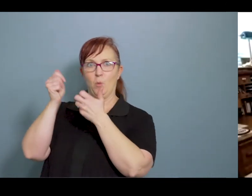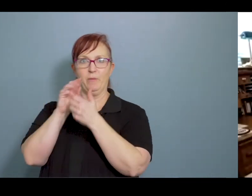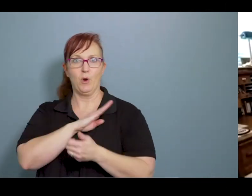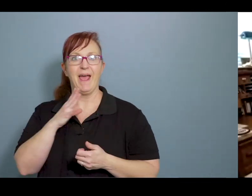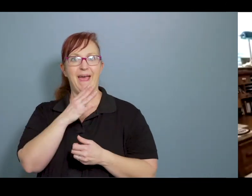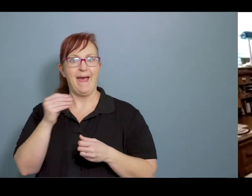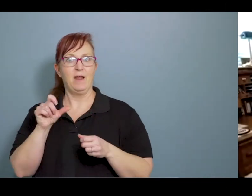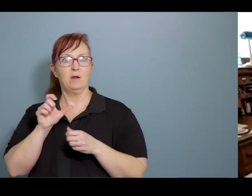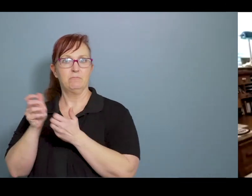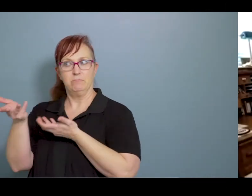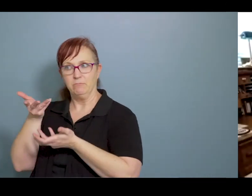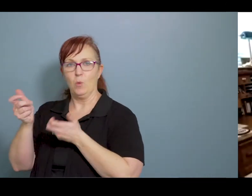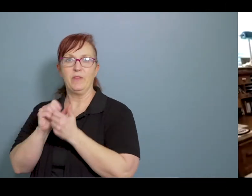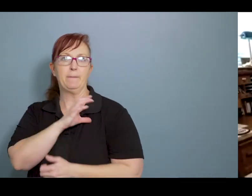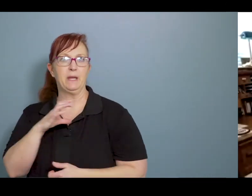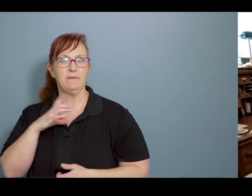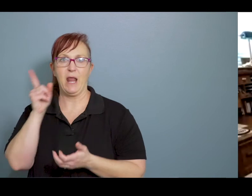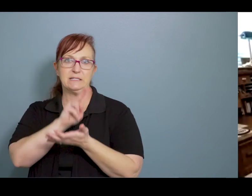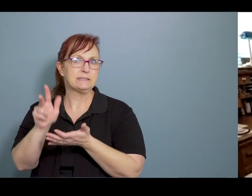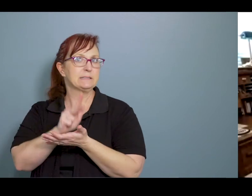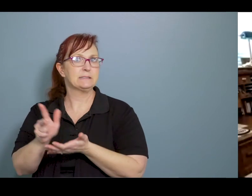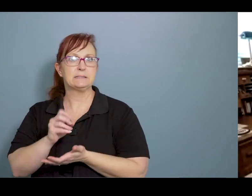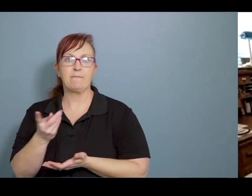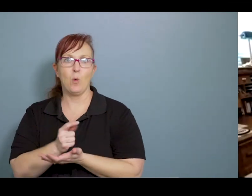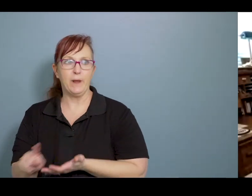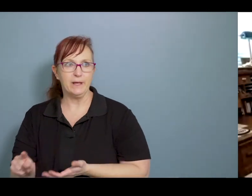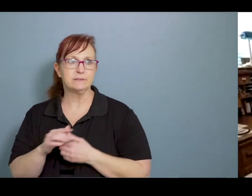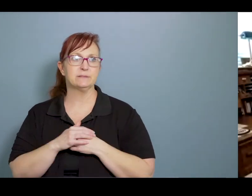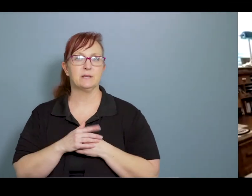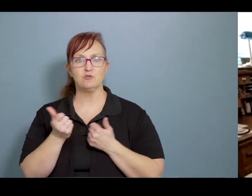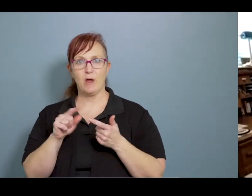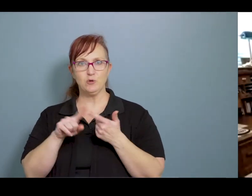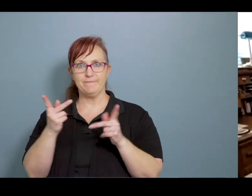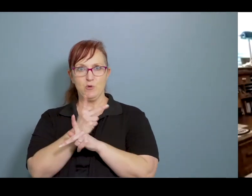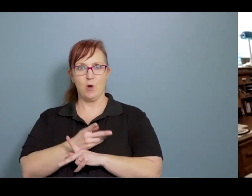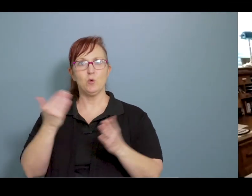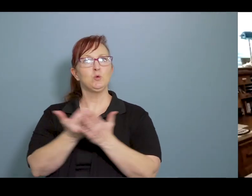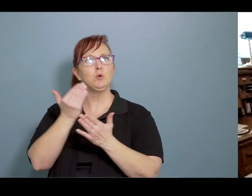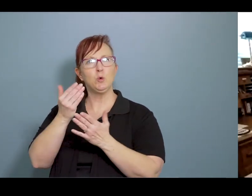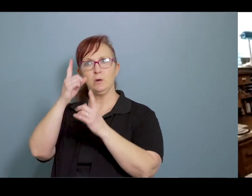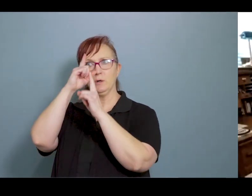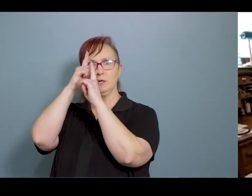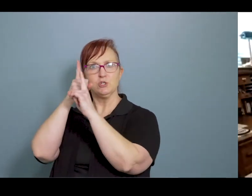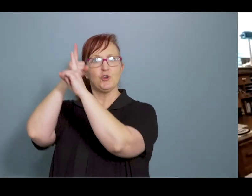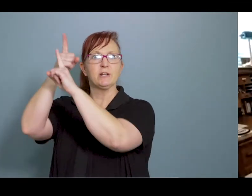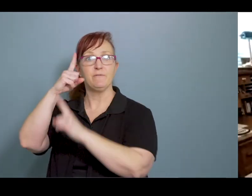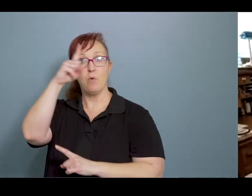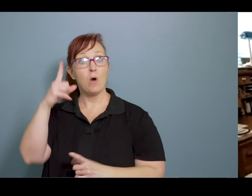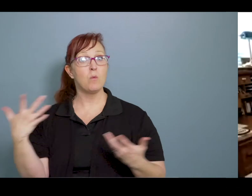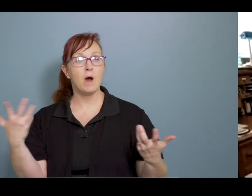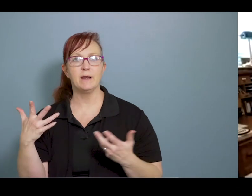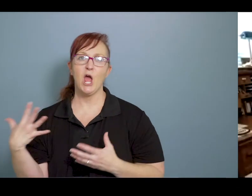with the committee over the next several weeks in terms of putting a new direction together for inclusive excellence and moving